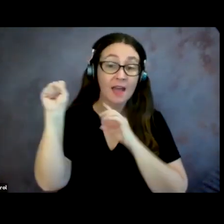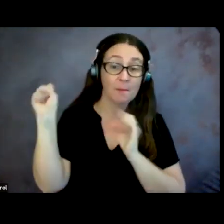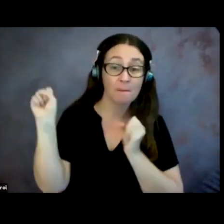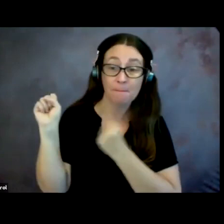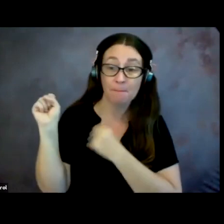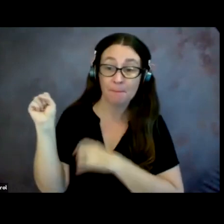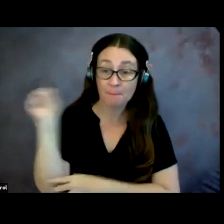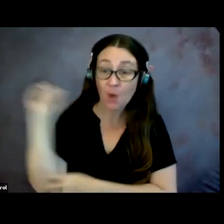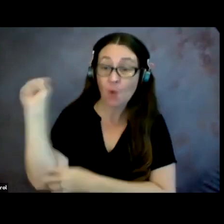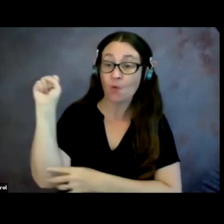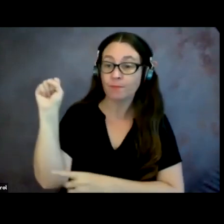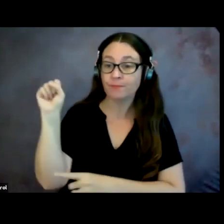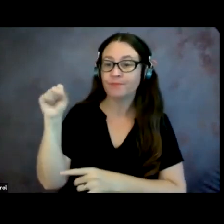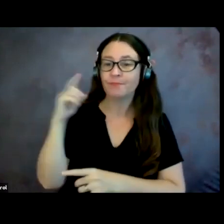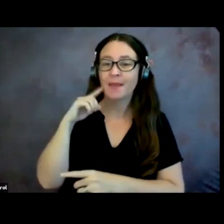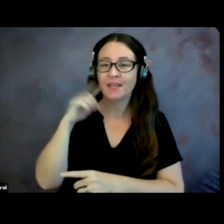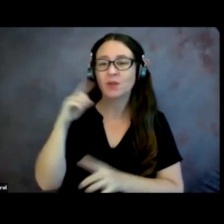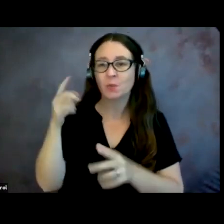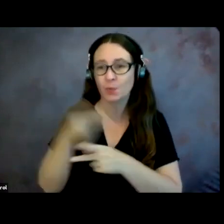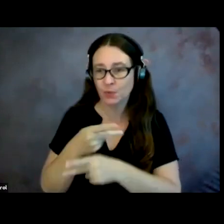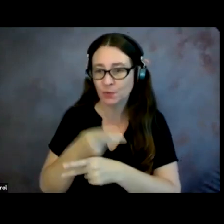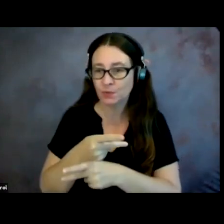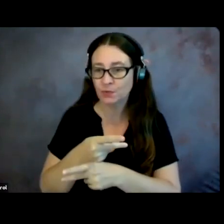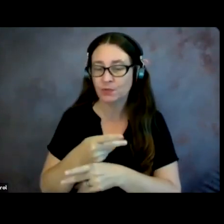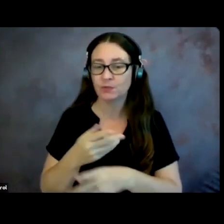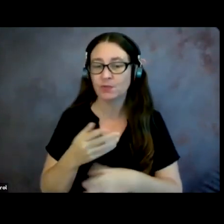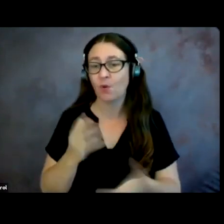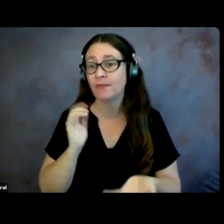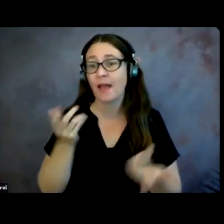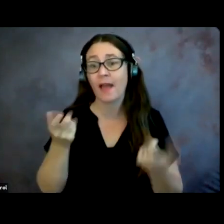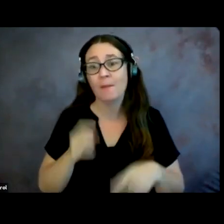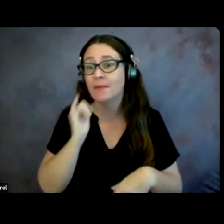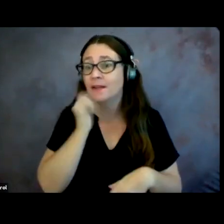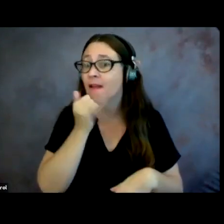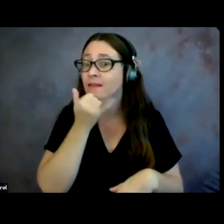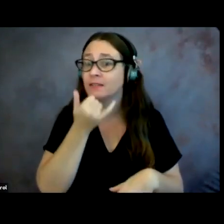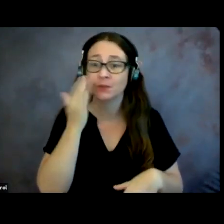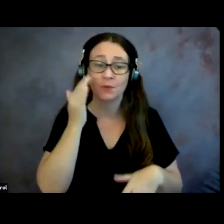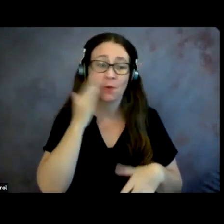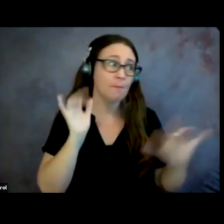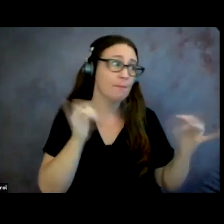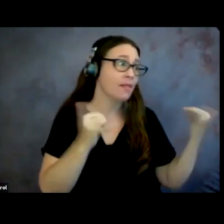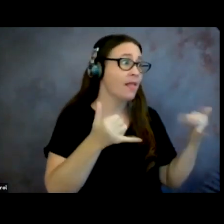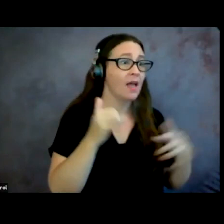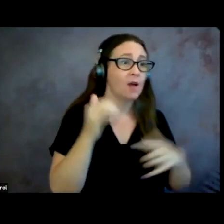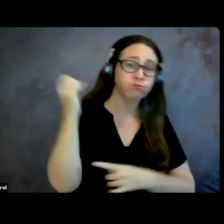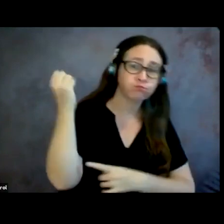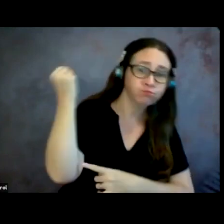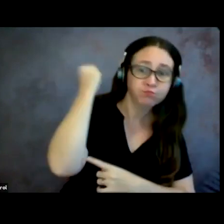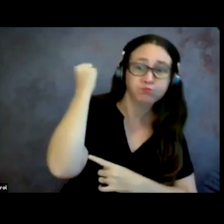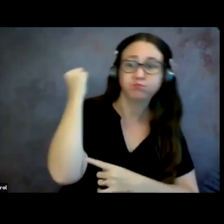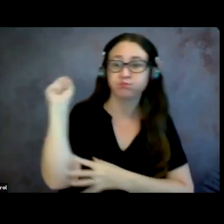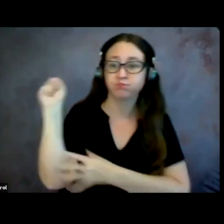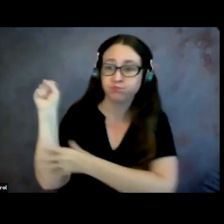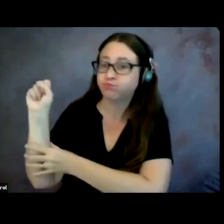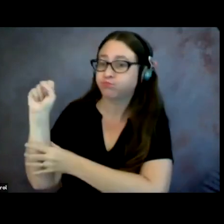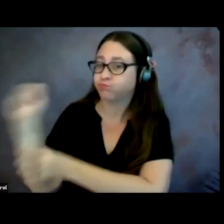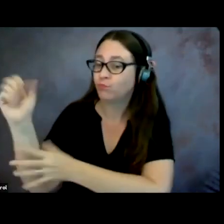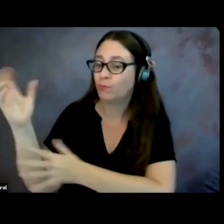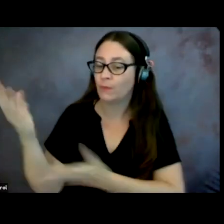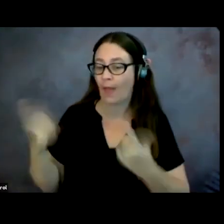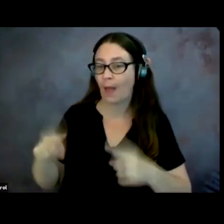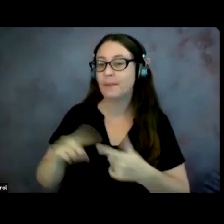My hearing would get worse and my hearing aids would get bigger. This happened to me in first grade, third grade, and fifth